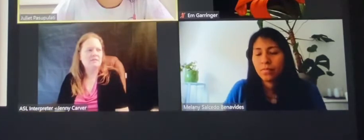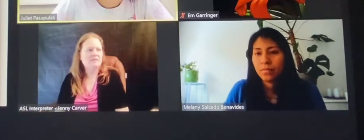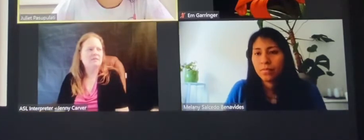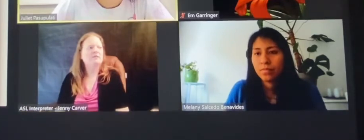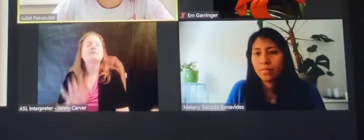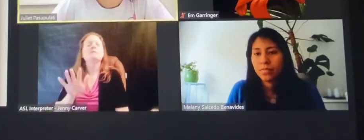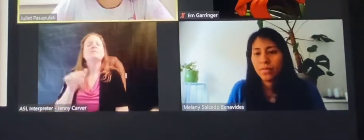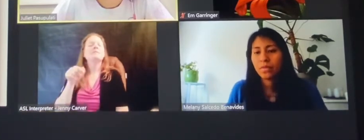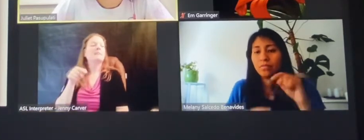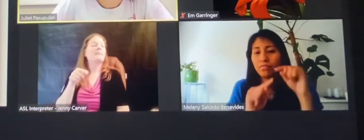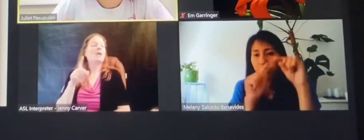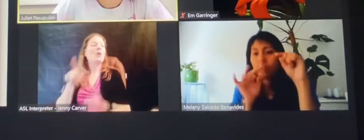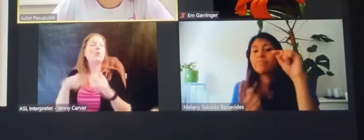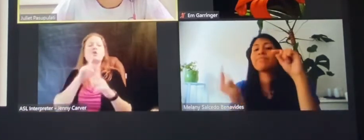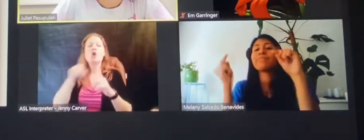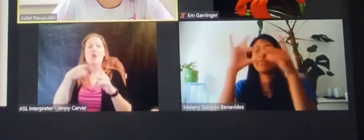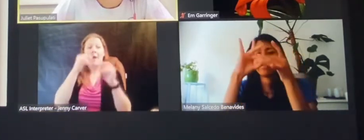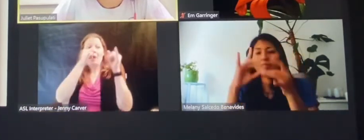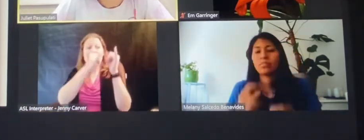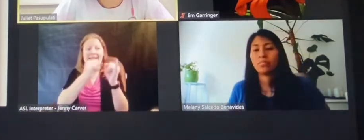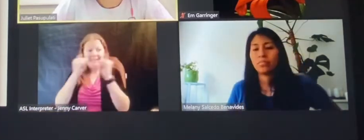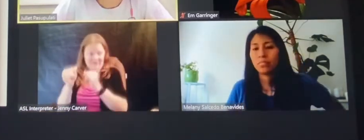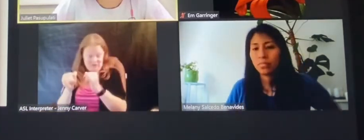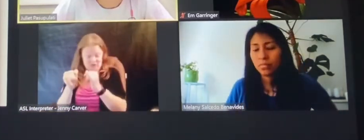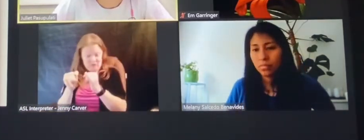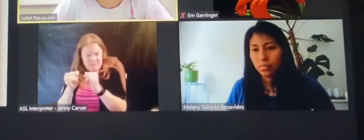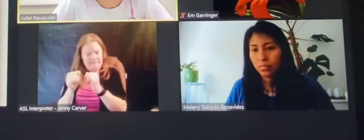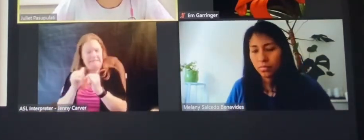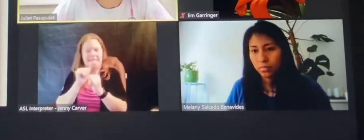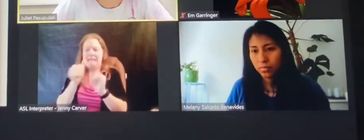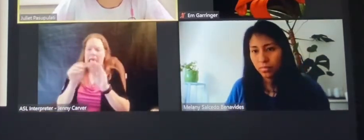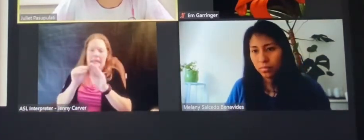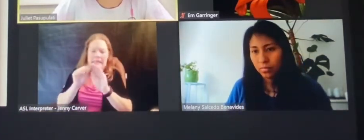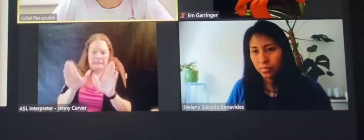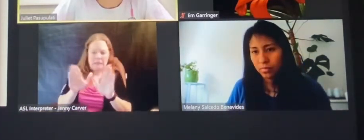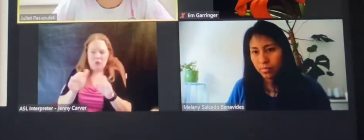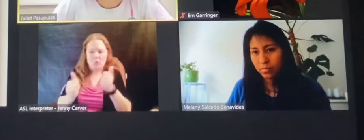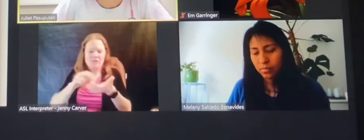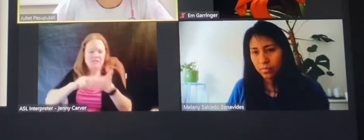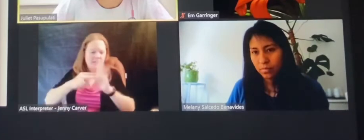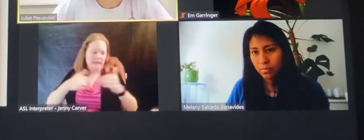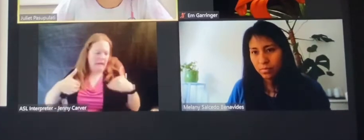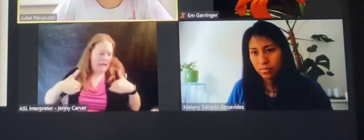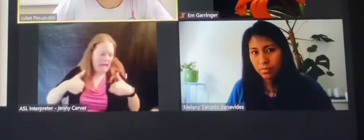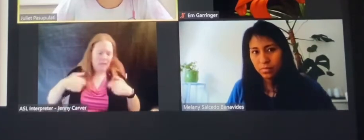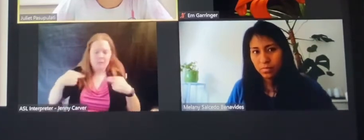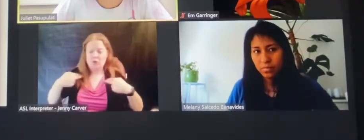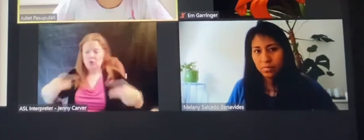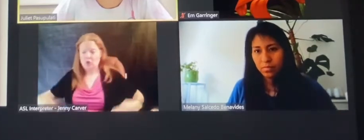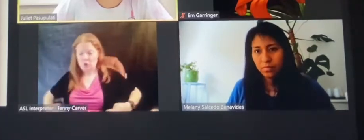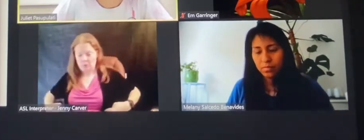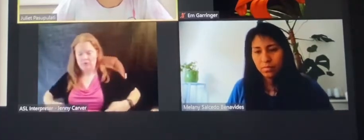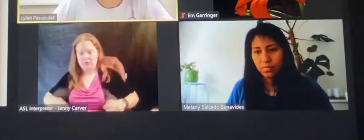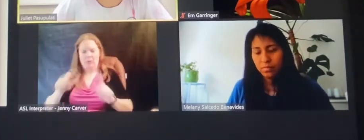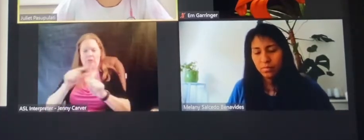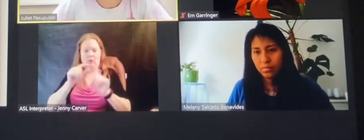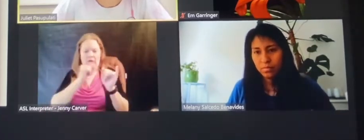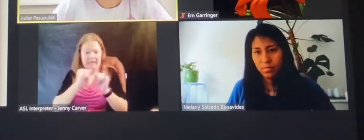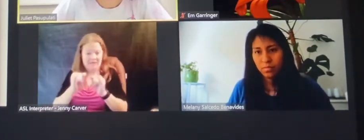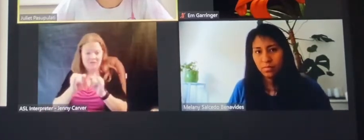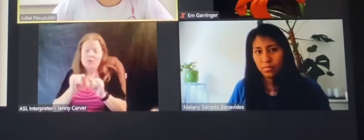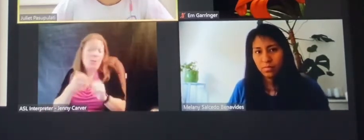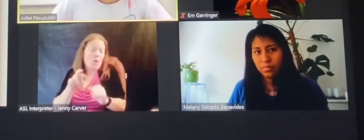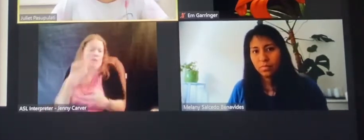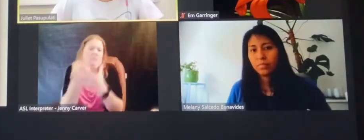So this individual. Yeah, above that it's sentence. Not very clear. It could be animals or humans, or animals